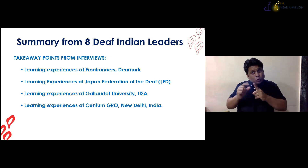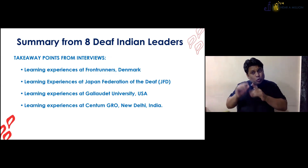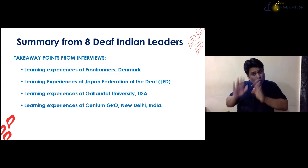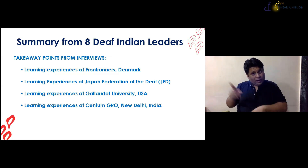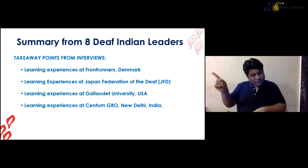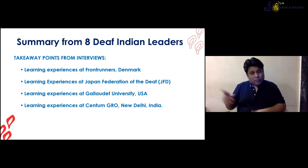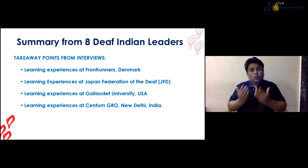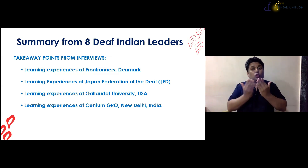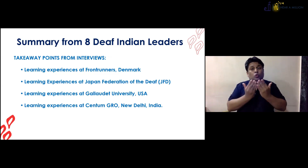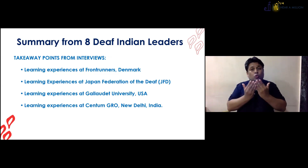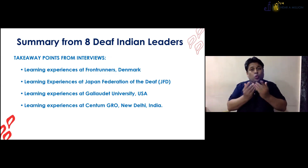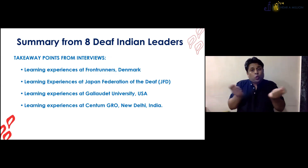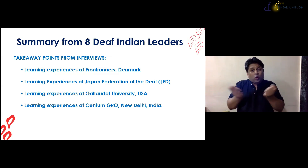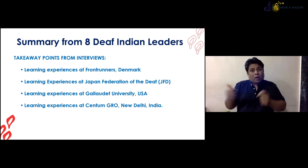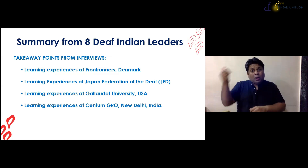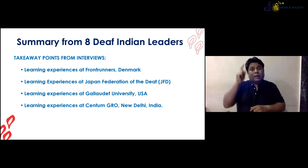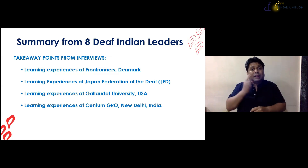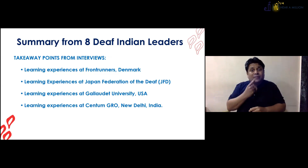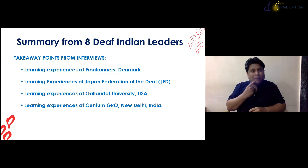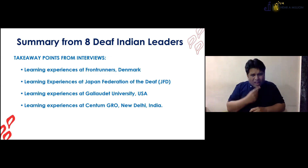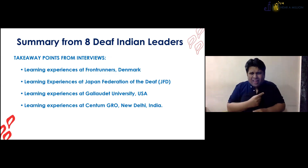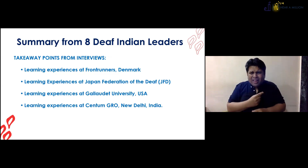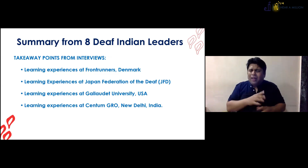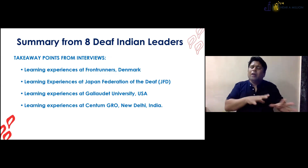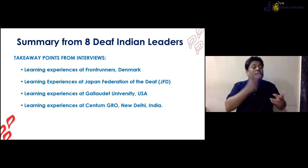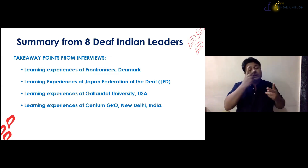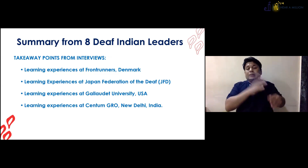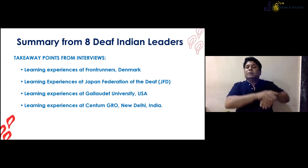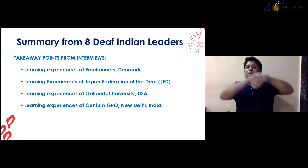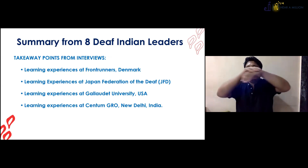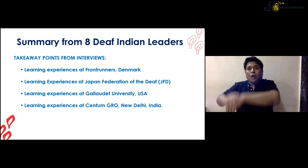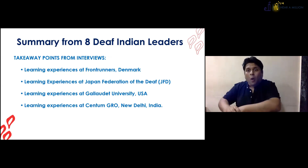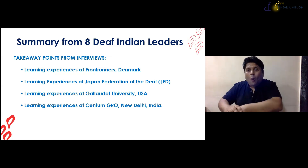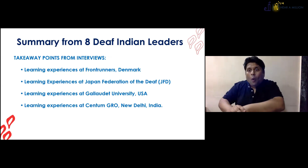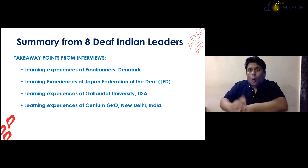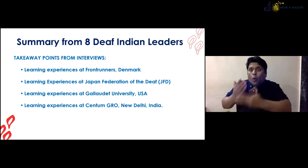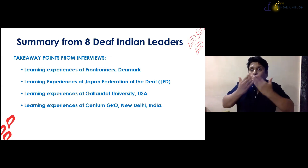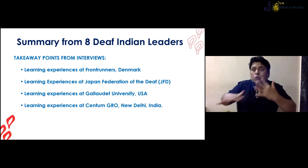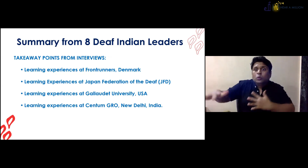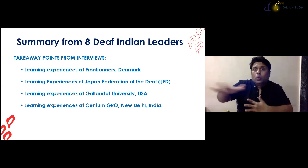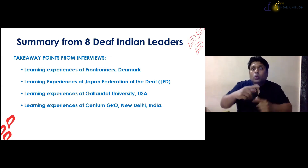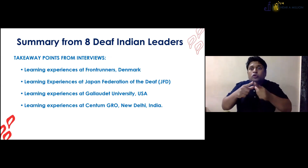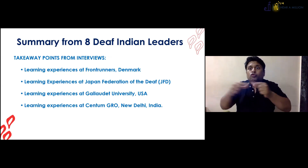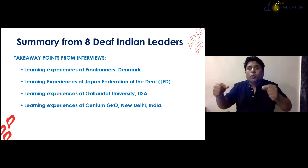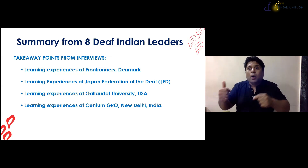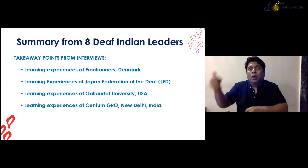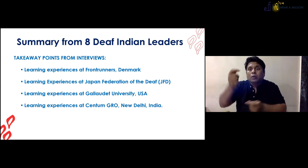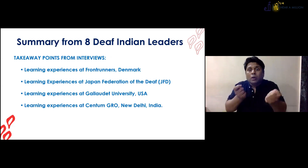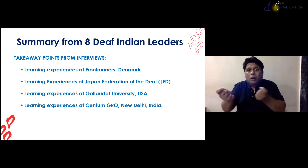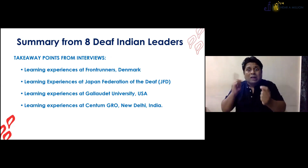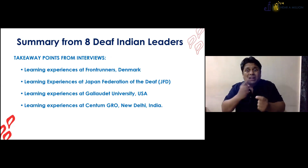and everything. So do people themselves really have they been trained, etc. So we saw